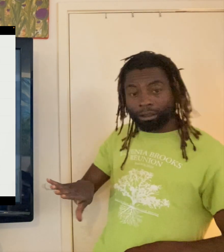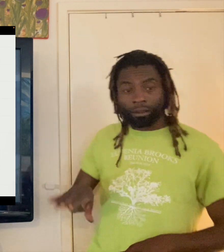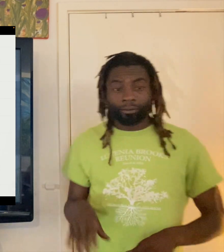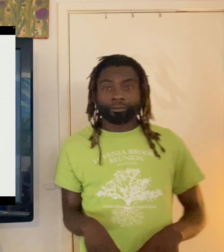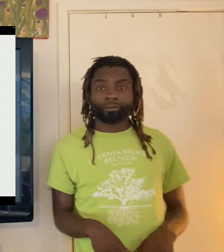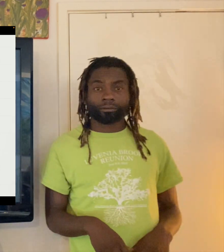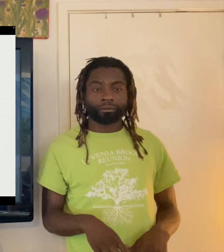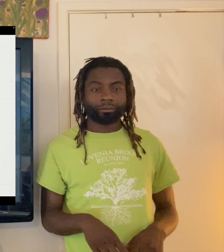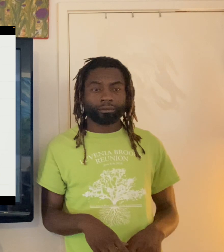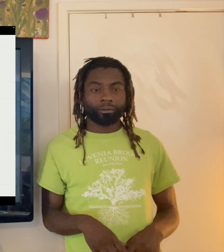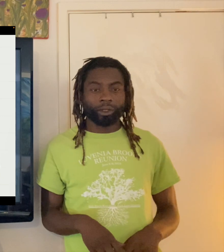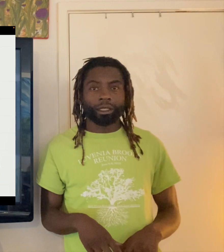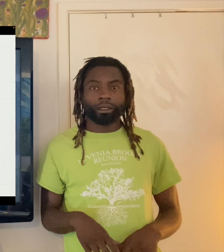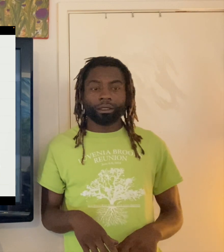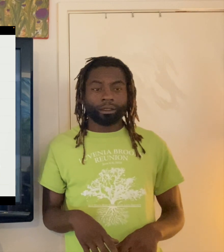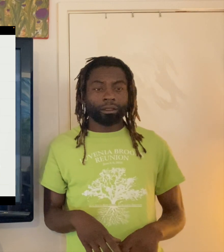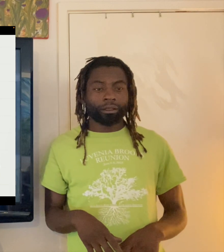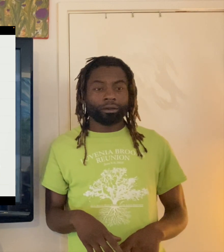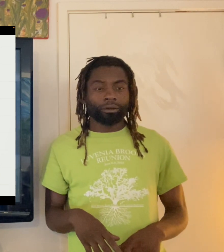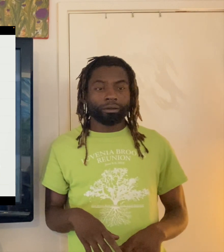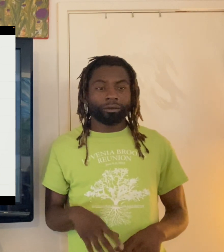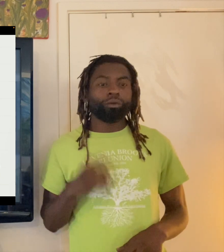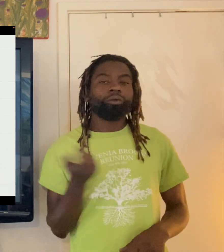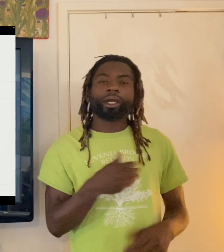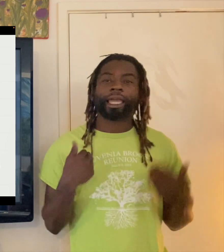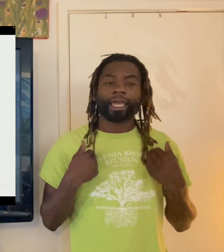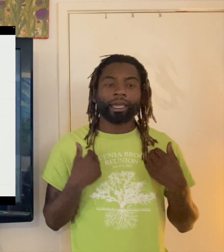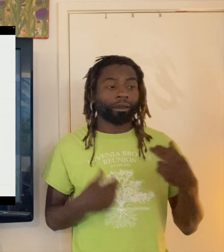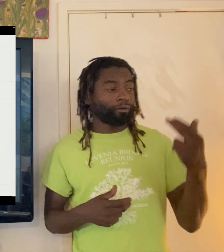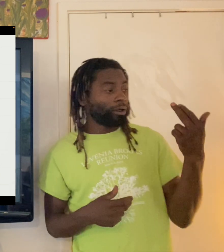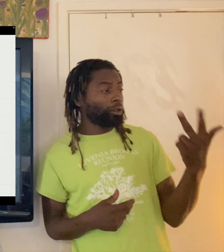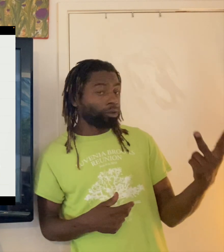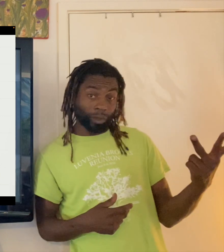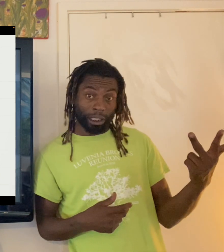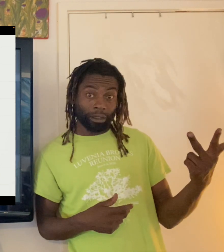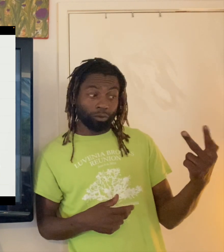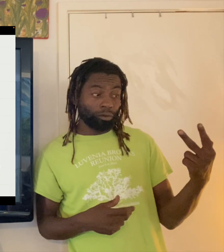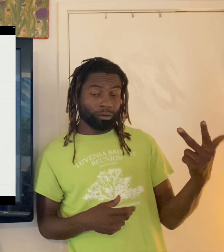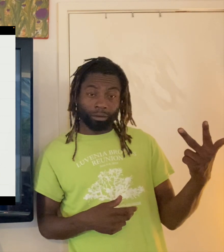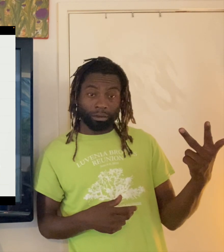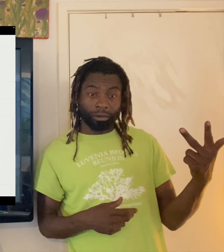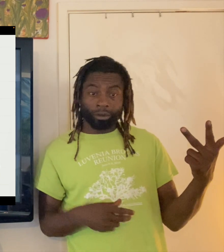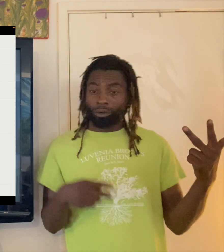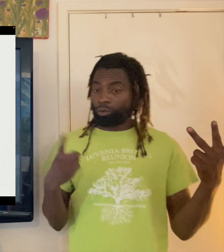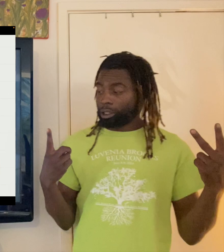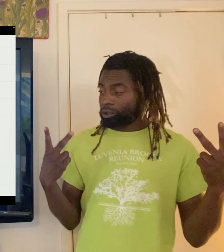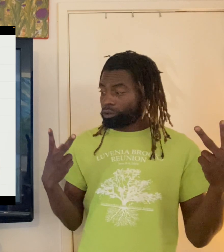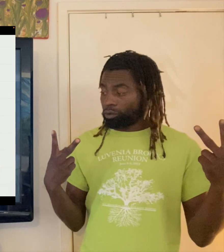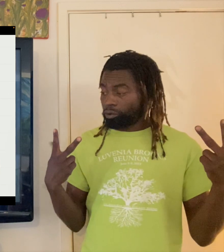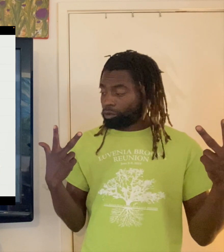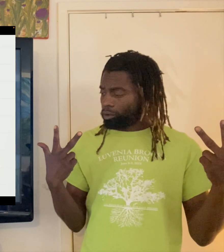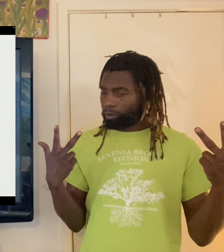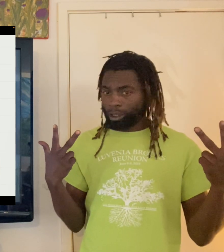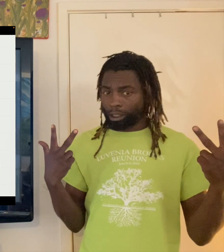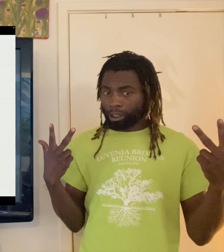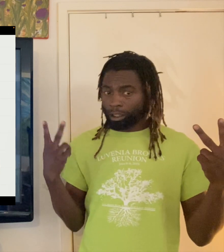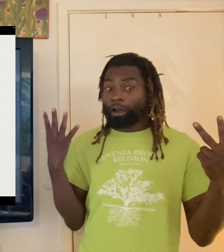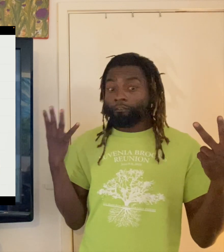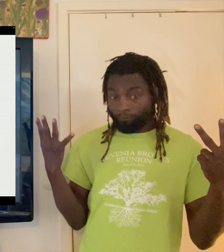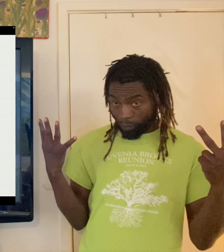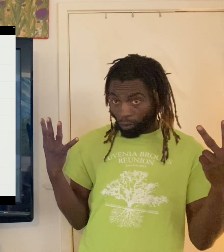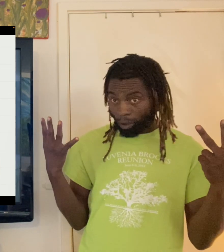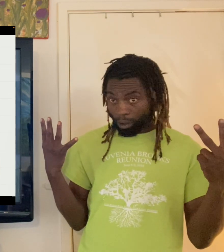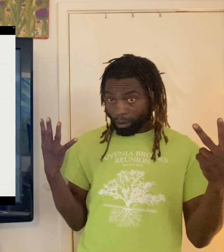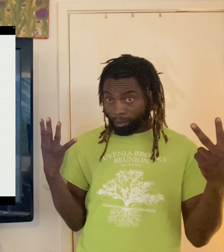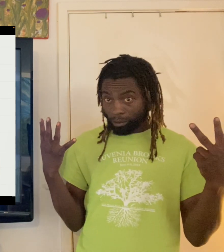with green hats go over there. So now we have 1, 2, 3 apples with yellow hats, and